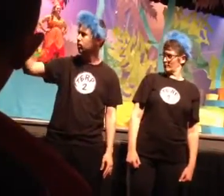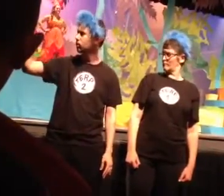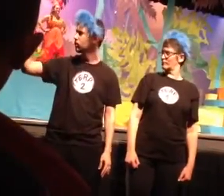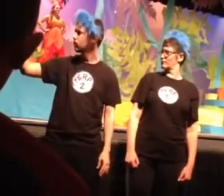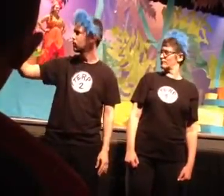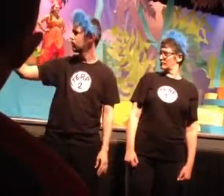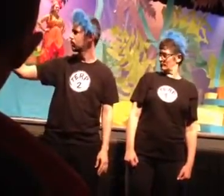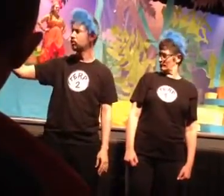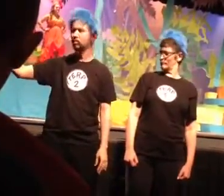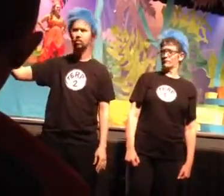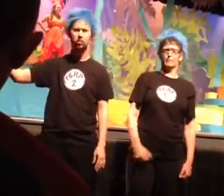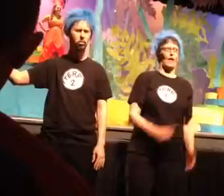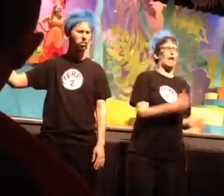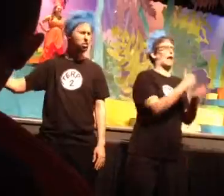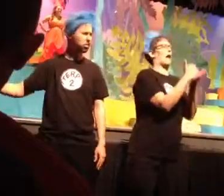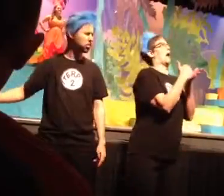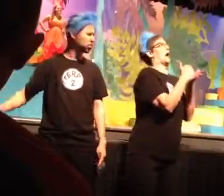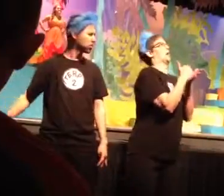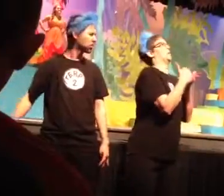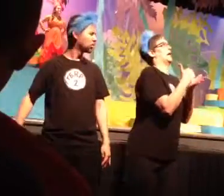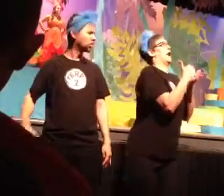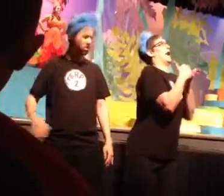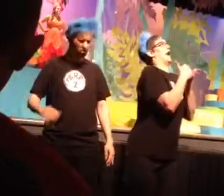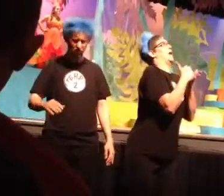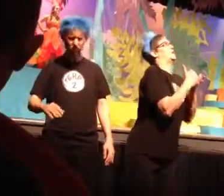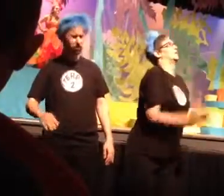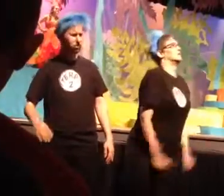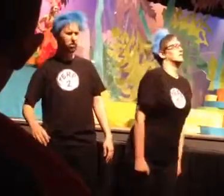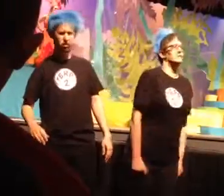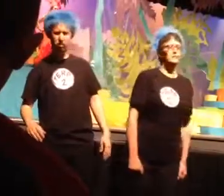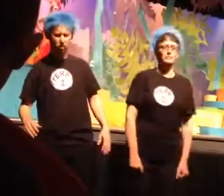noise Help! Help!